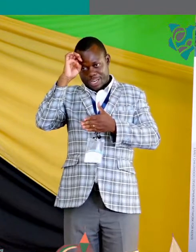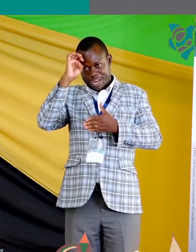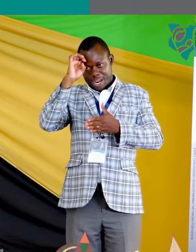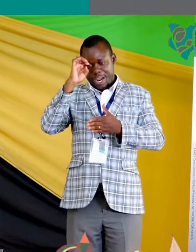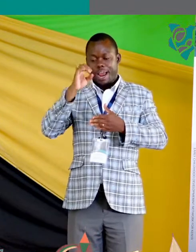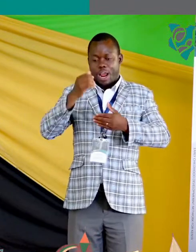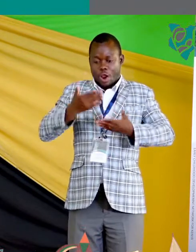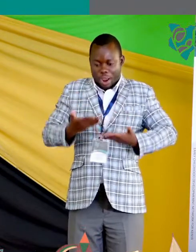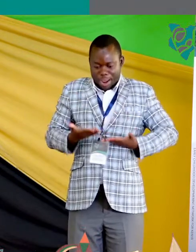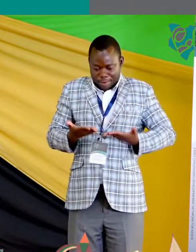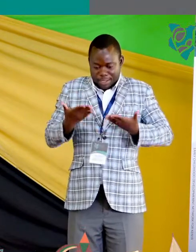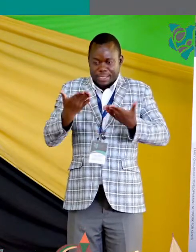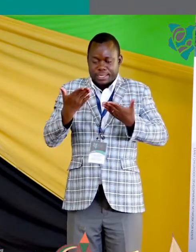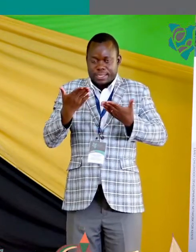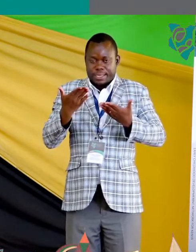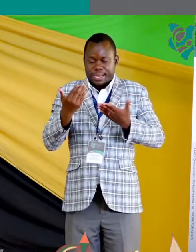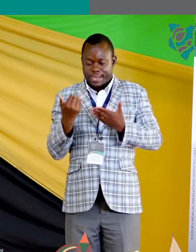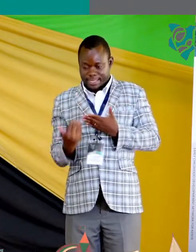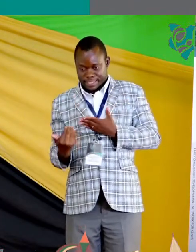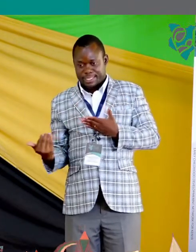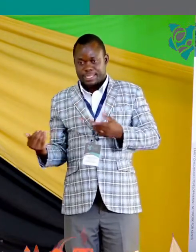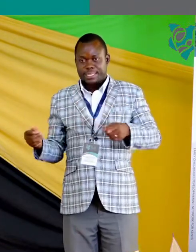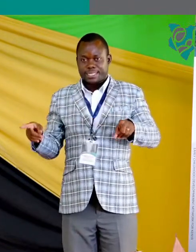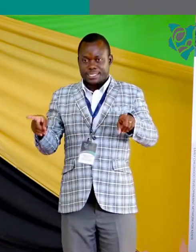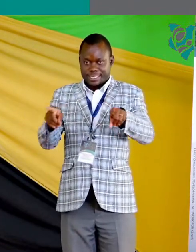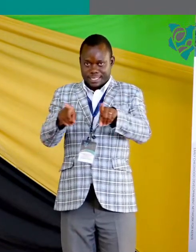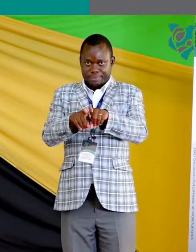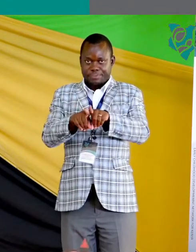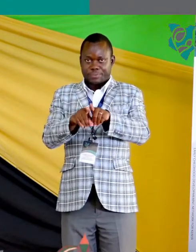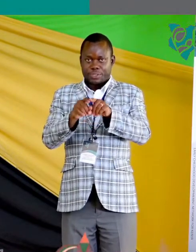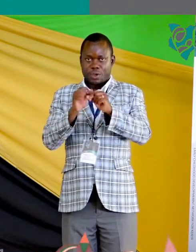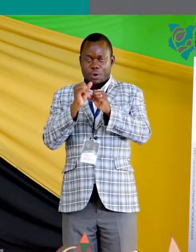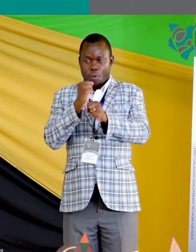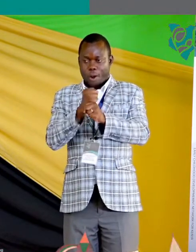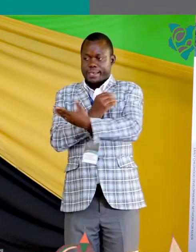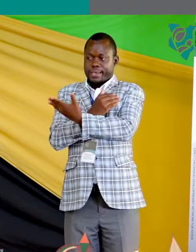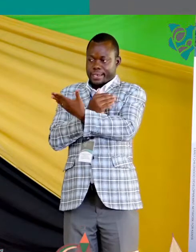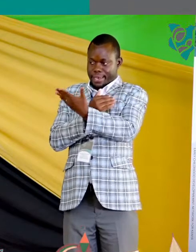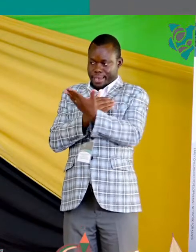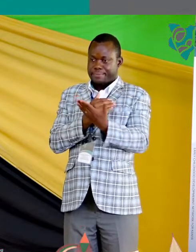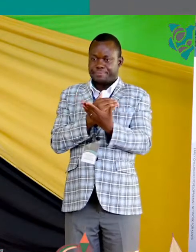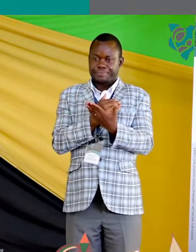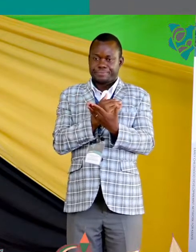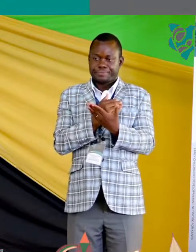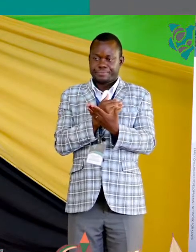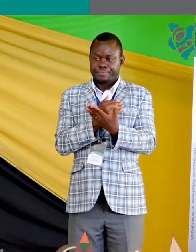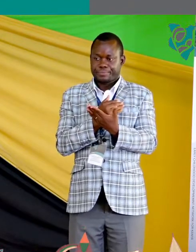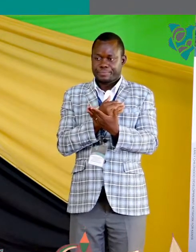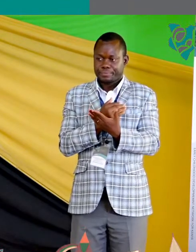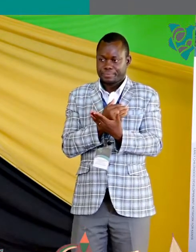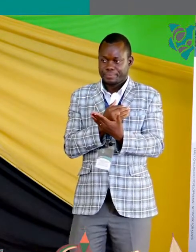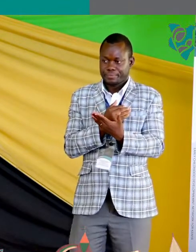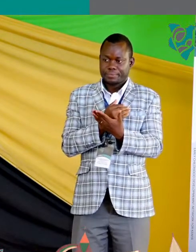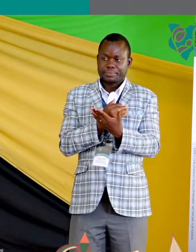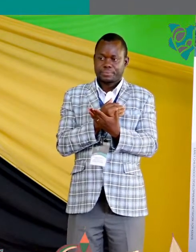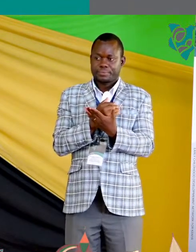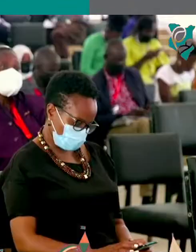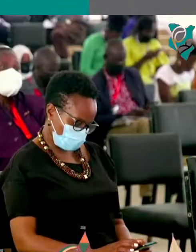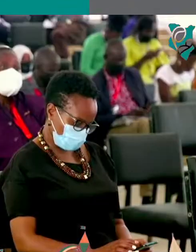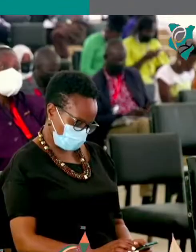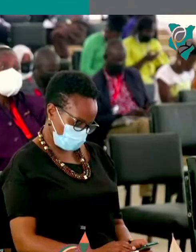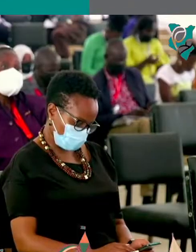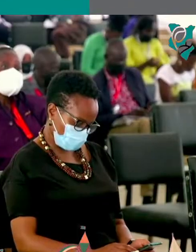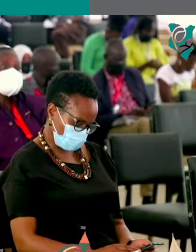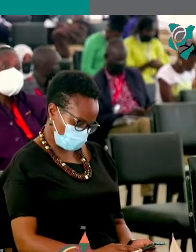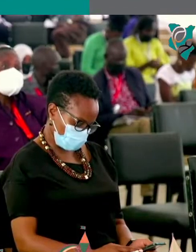championed by site savers. I'm happy one of us, Dr. Professor, I call him that way, Charles Odol is